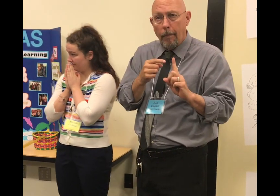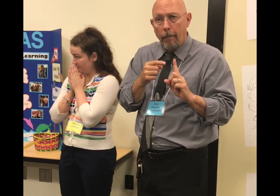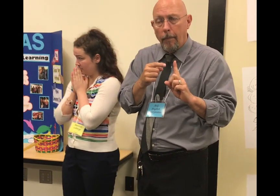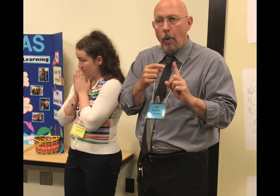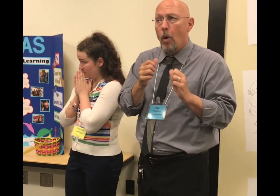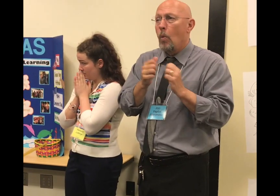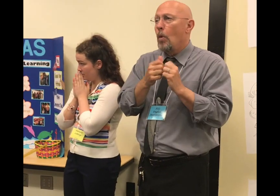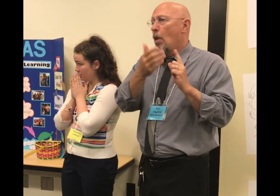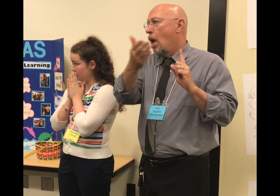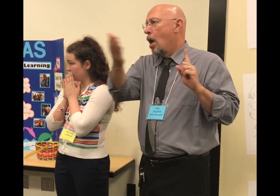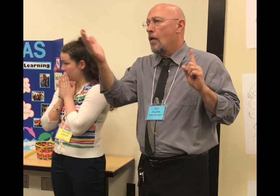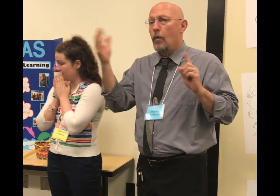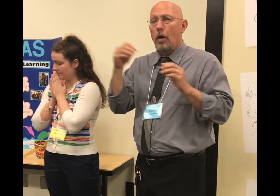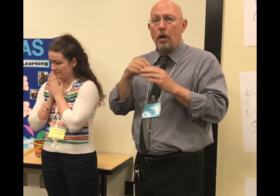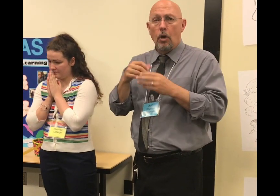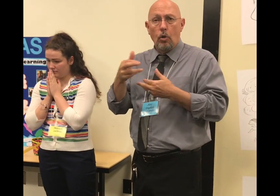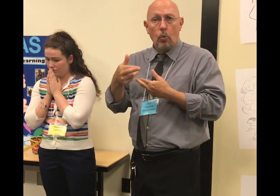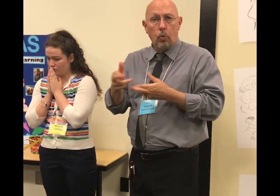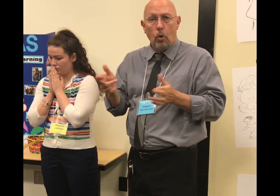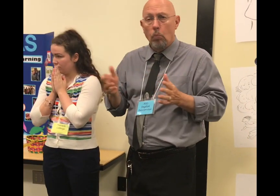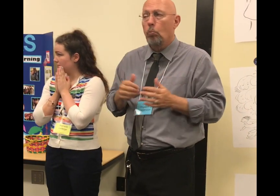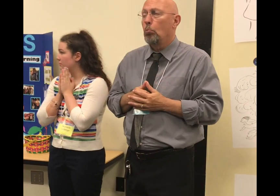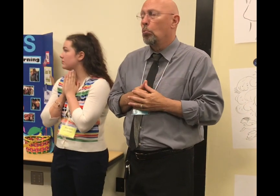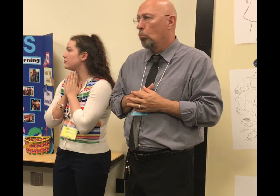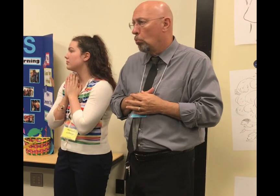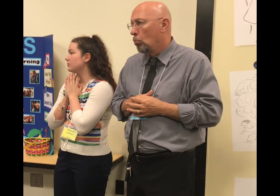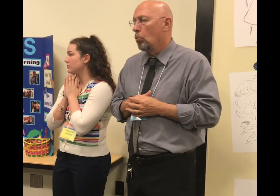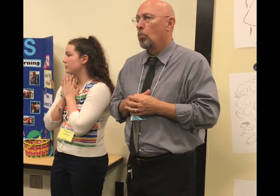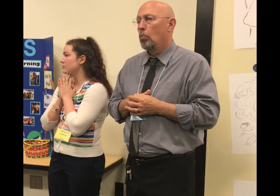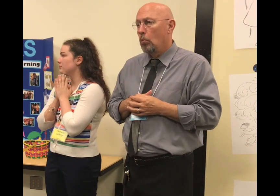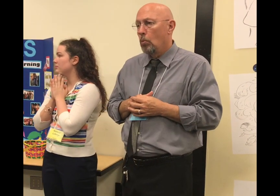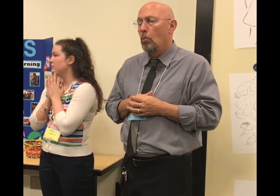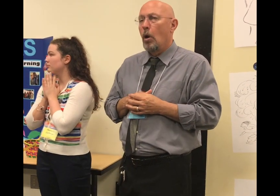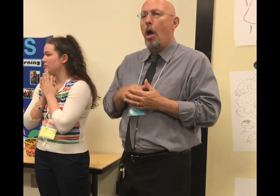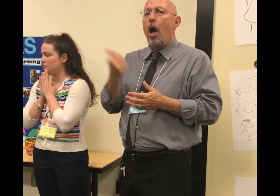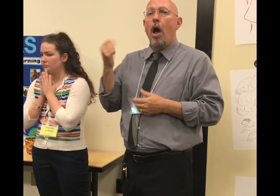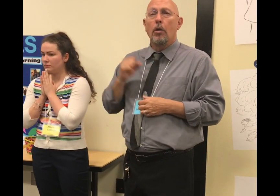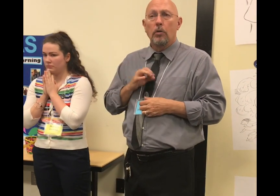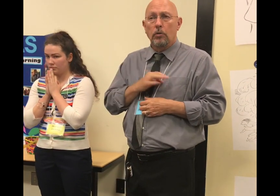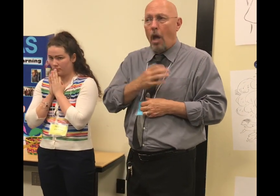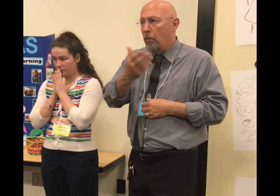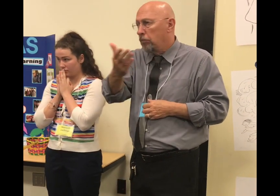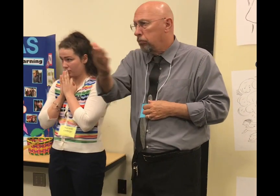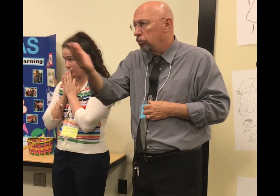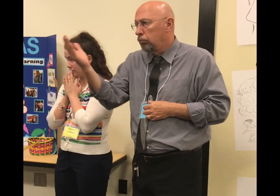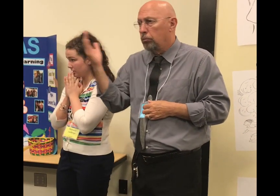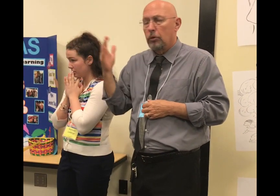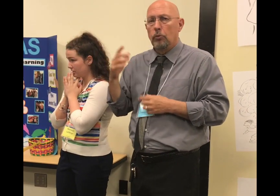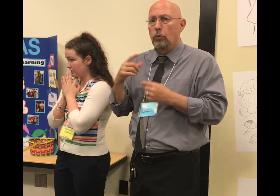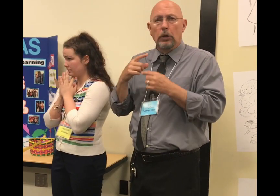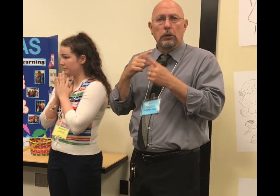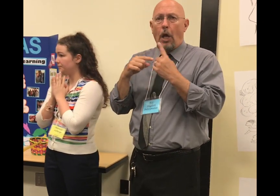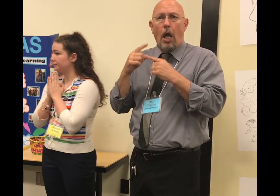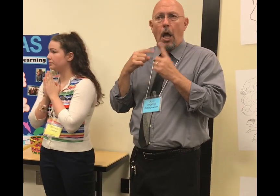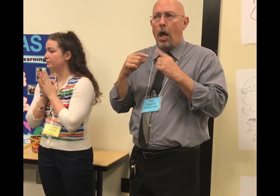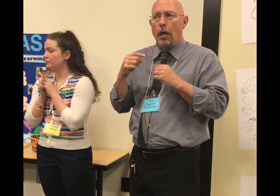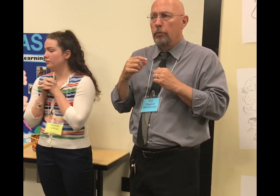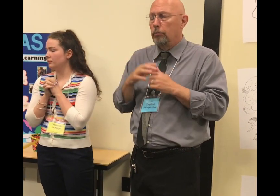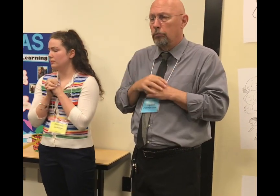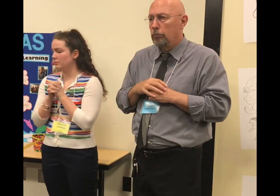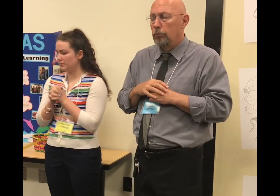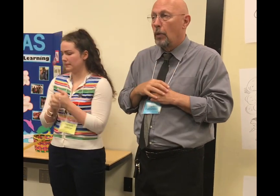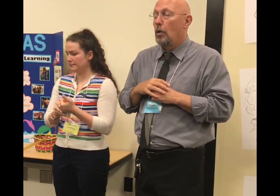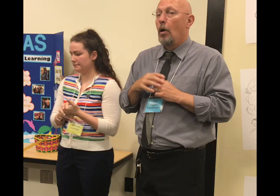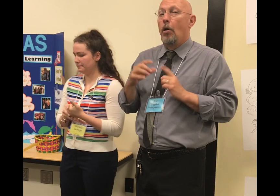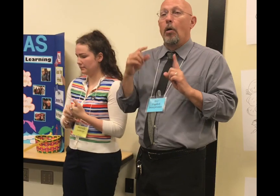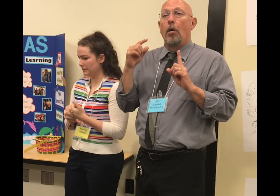with everyone else in the room, all the other clients and all the other staff in the room who knew very little sign. They then asked